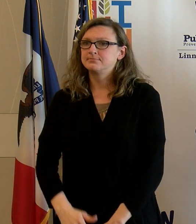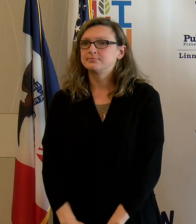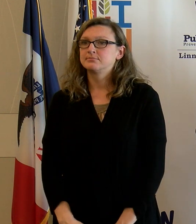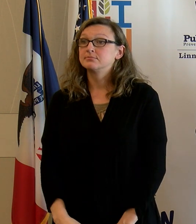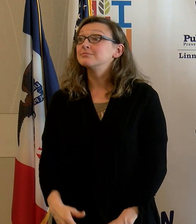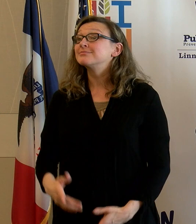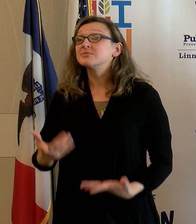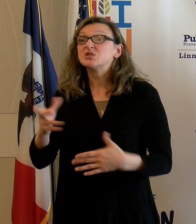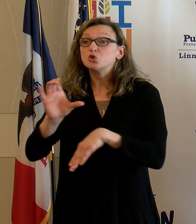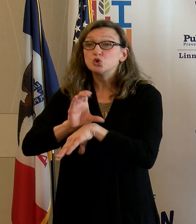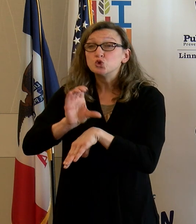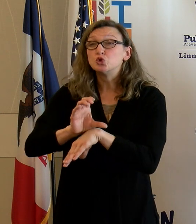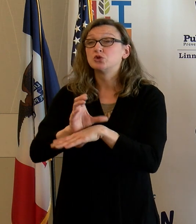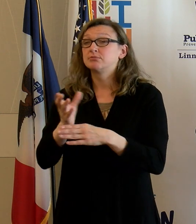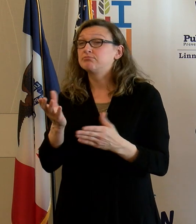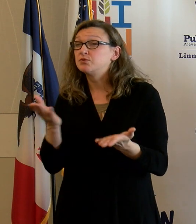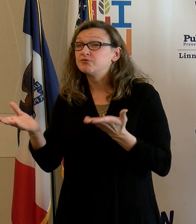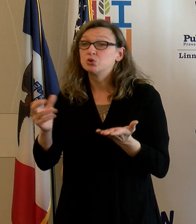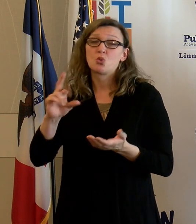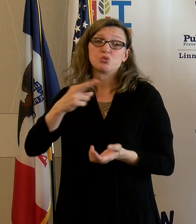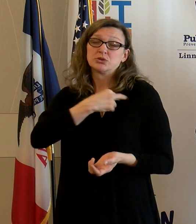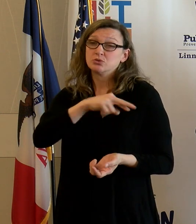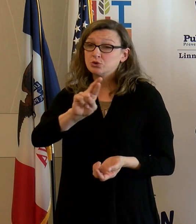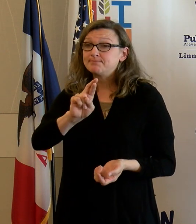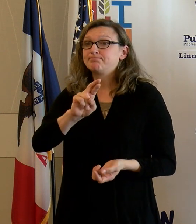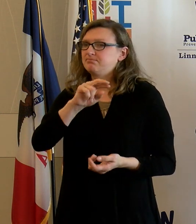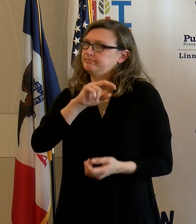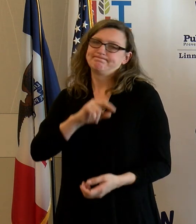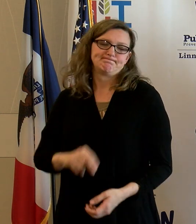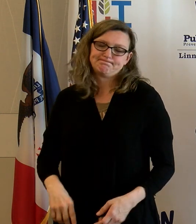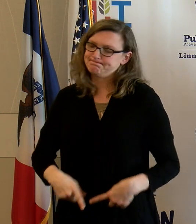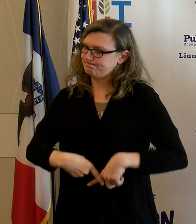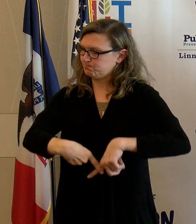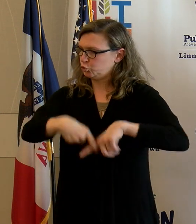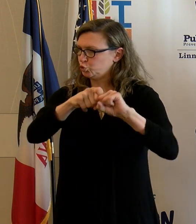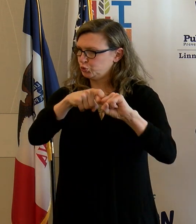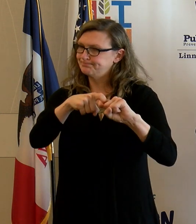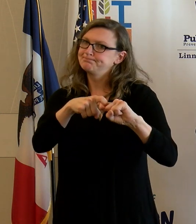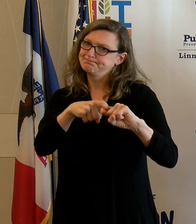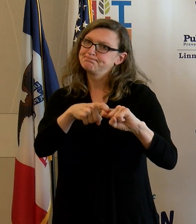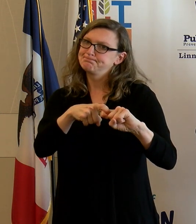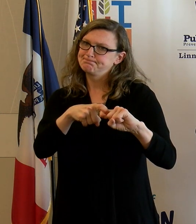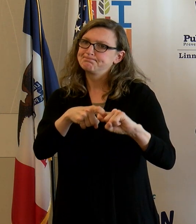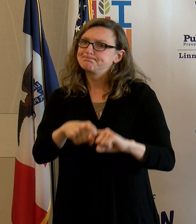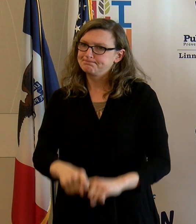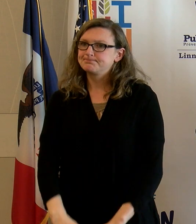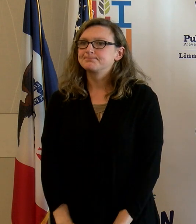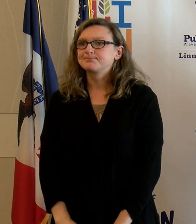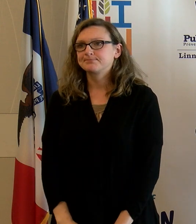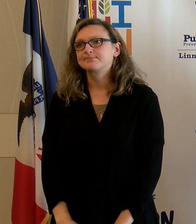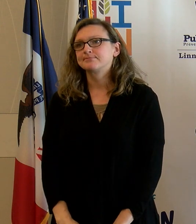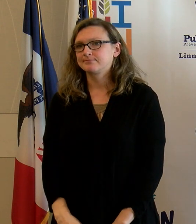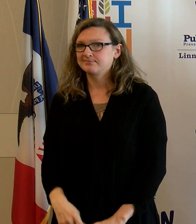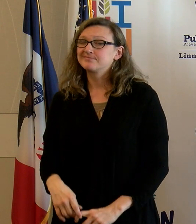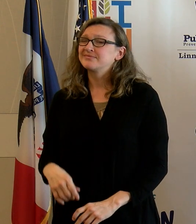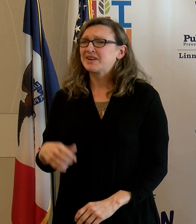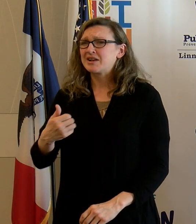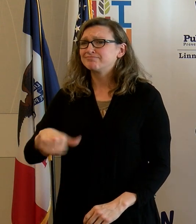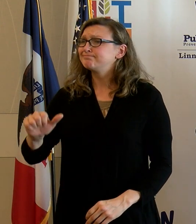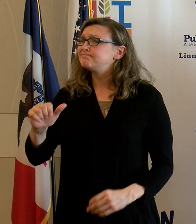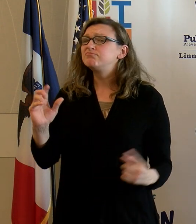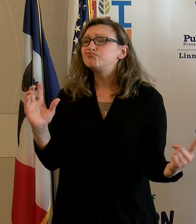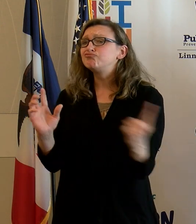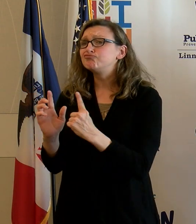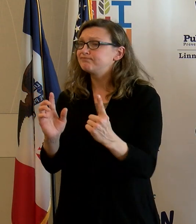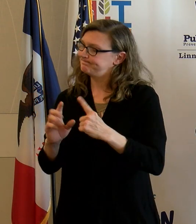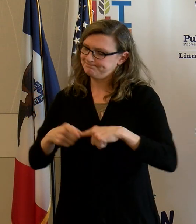interventions, GED, those types of processes where we brought in an outsider to meet face-to-face with the inmates. With social distancing in mind, we have stopped